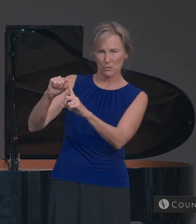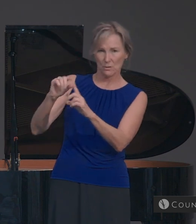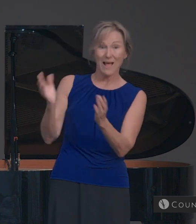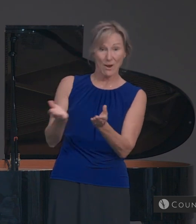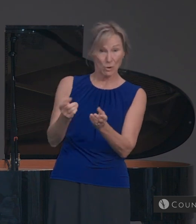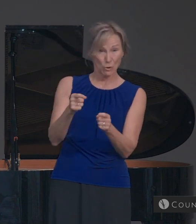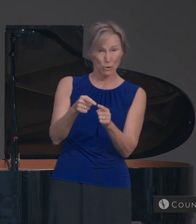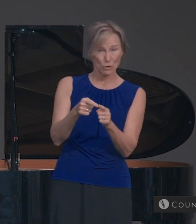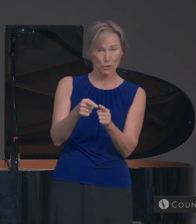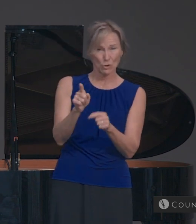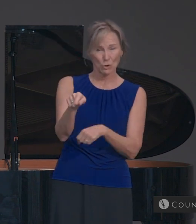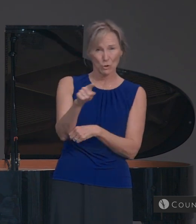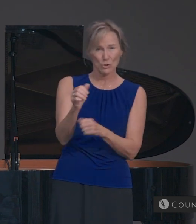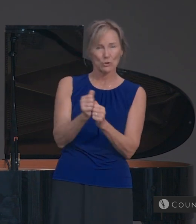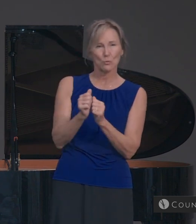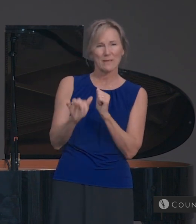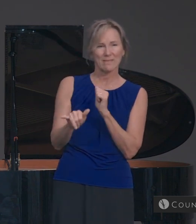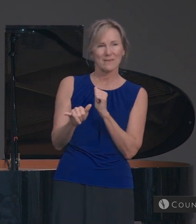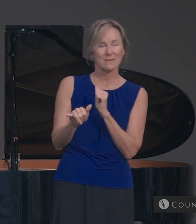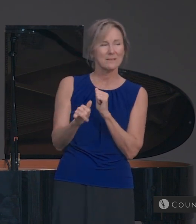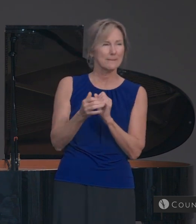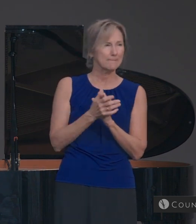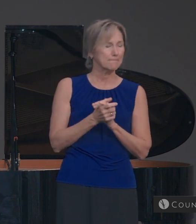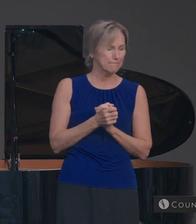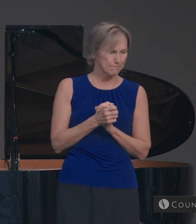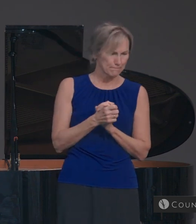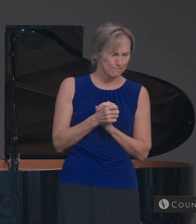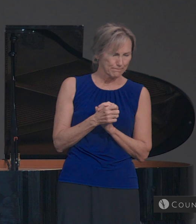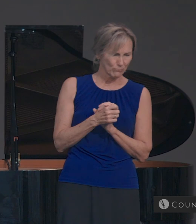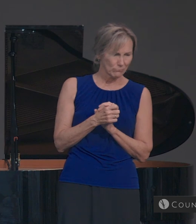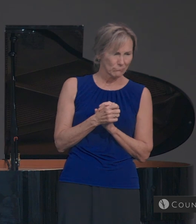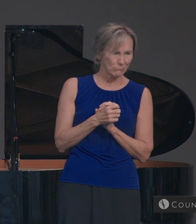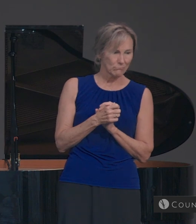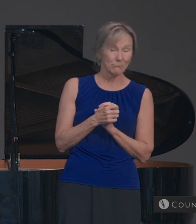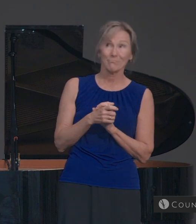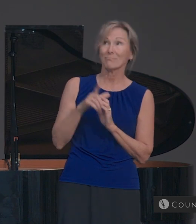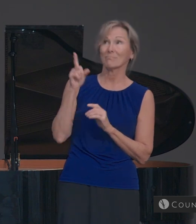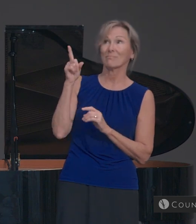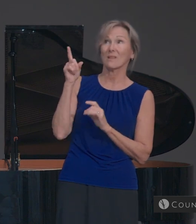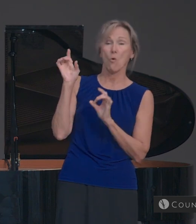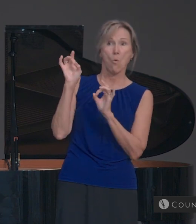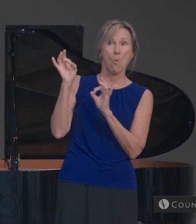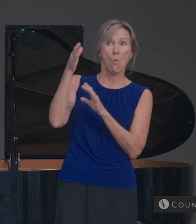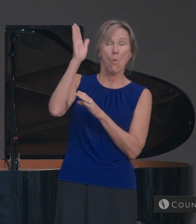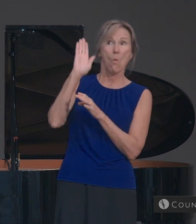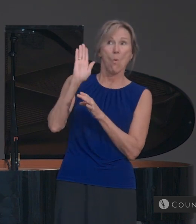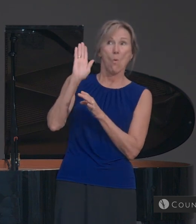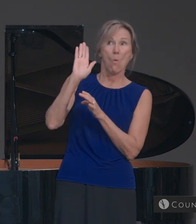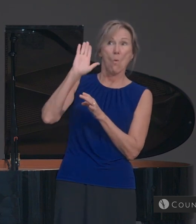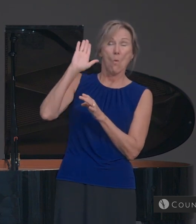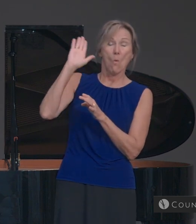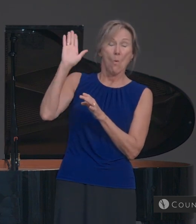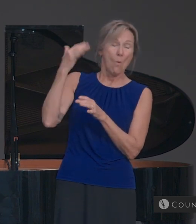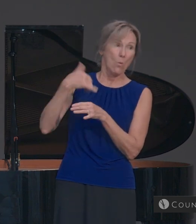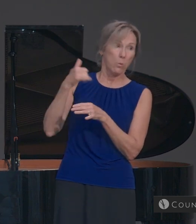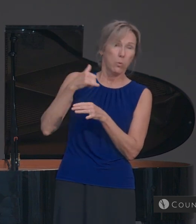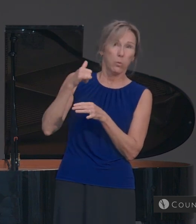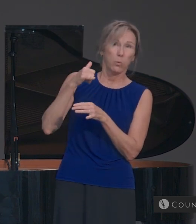with this. The faithfulness of a fearsome God is the foundation for a